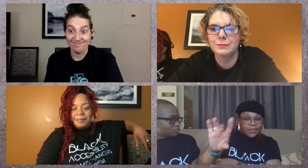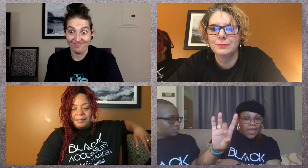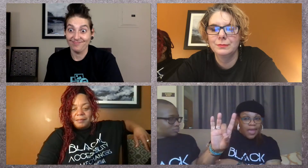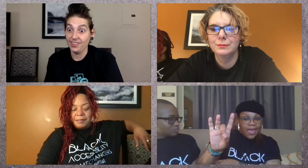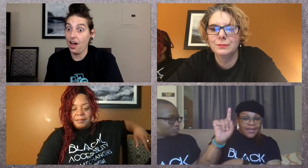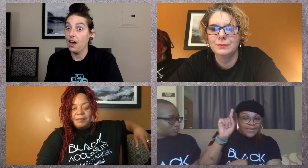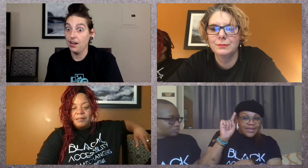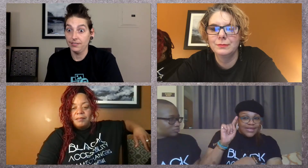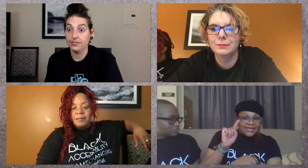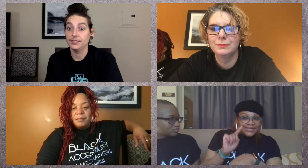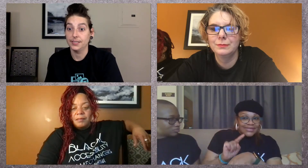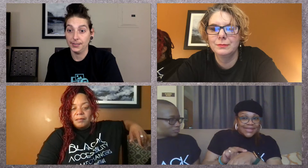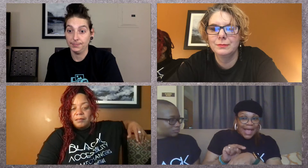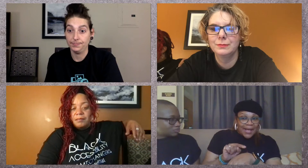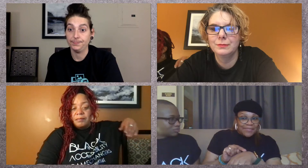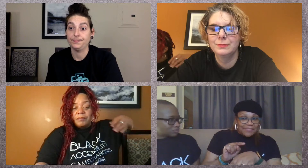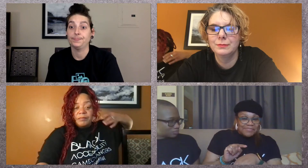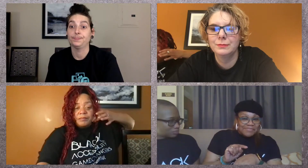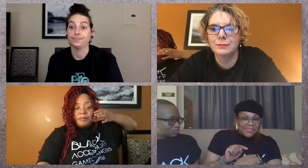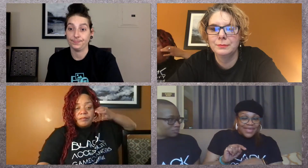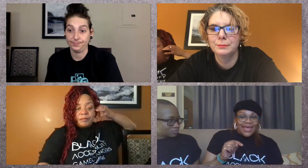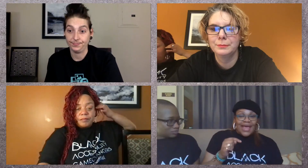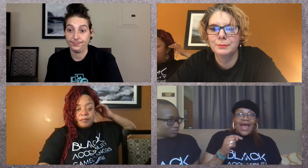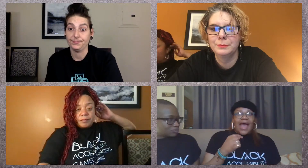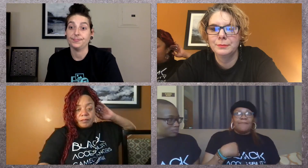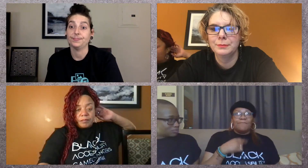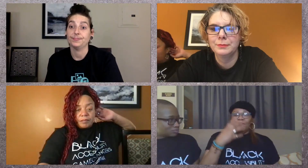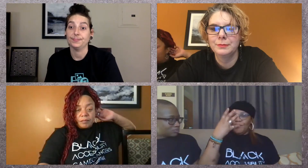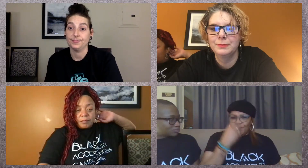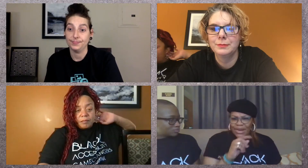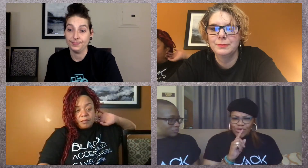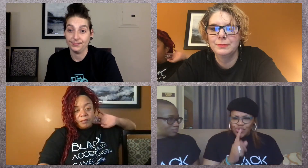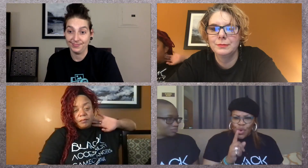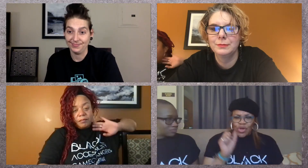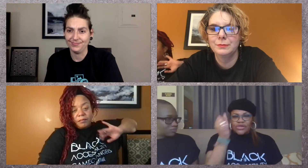so my film was rejected 8 times.